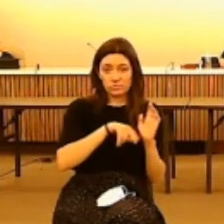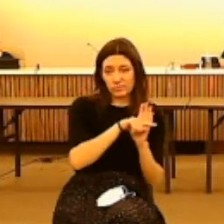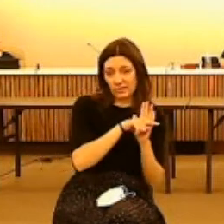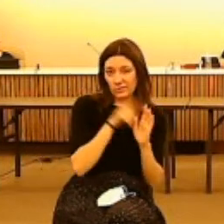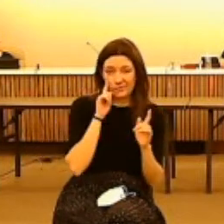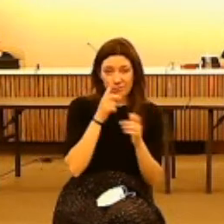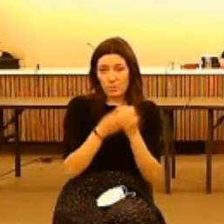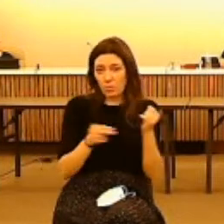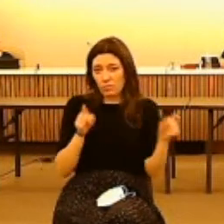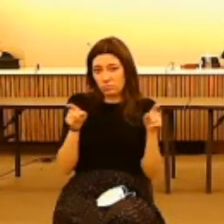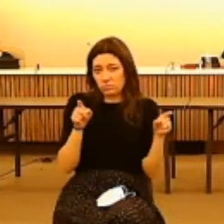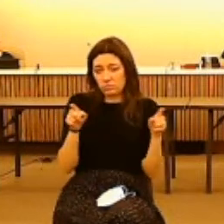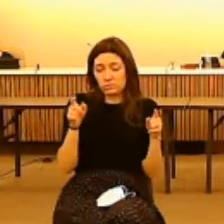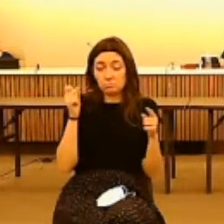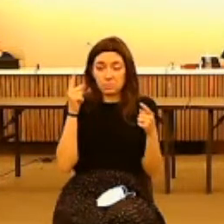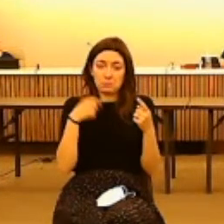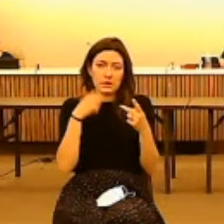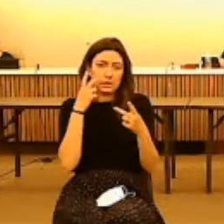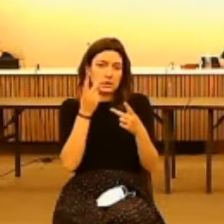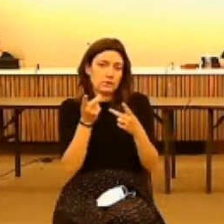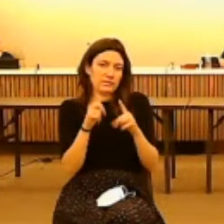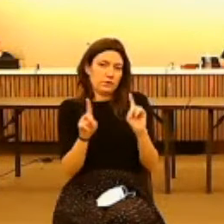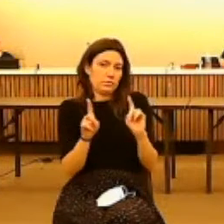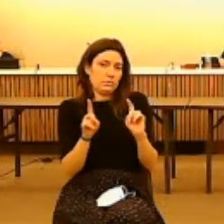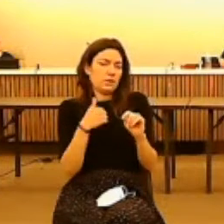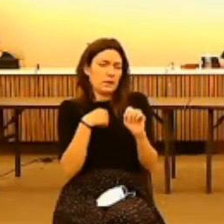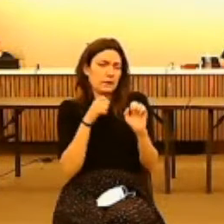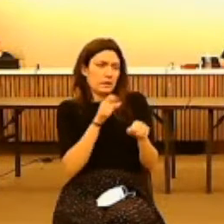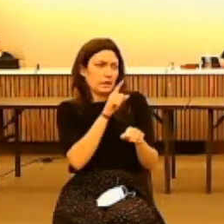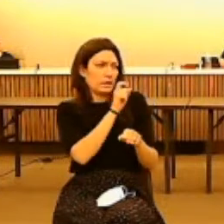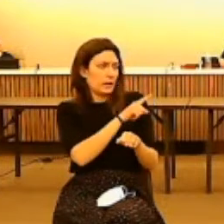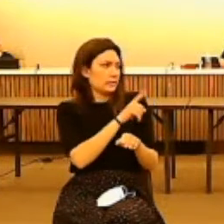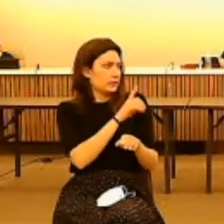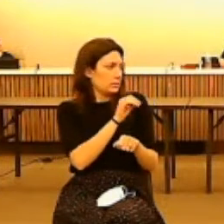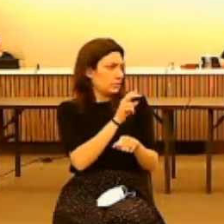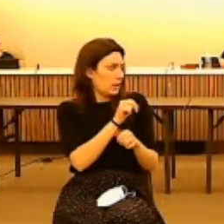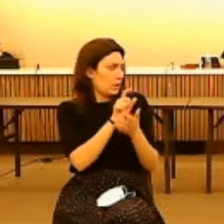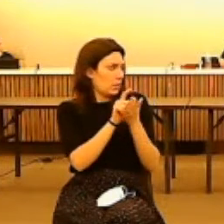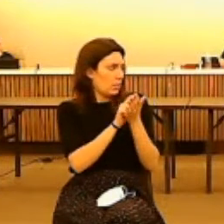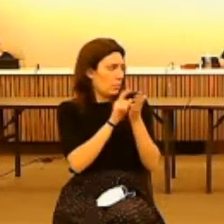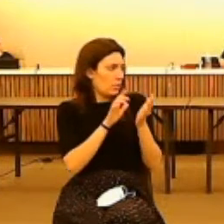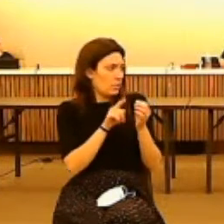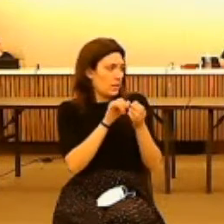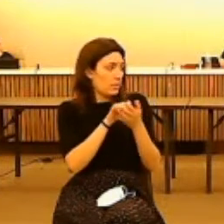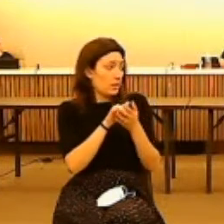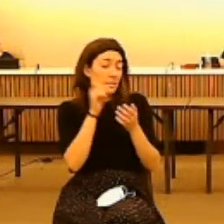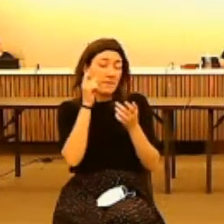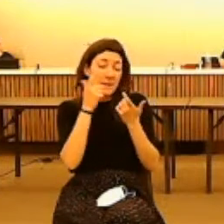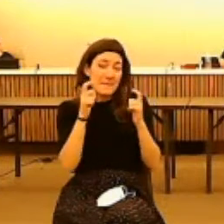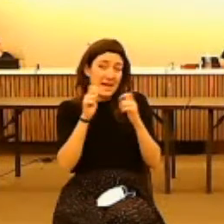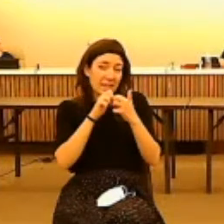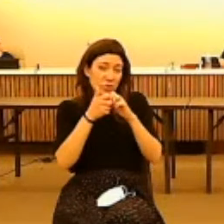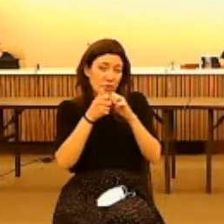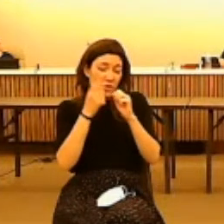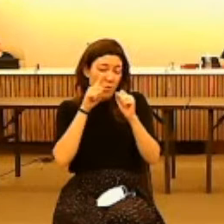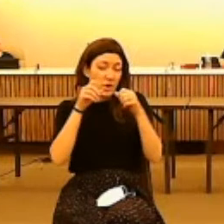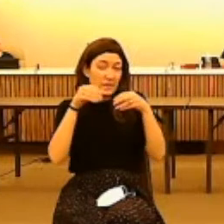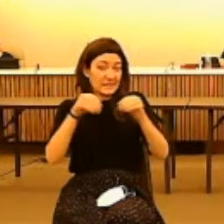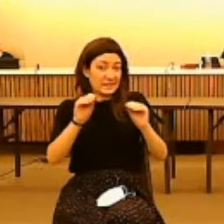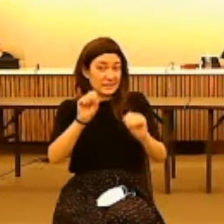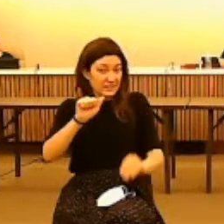biggest difference that I see, and I'll ask Don if he's got some other comments, the biggest issue with the sale is going to